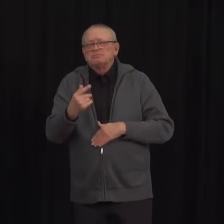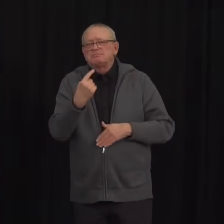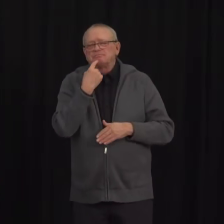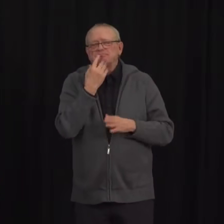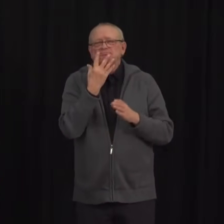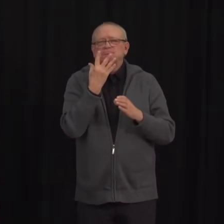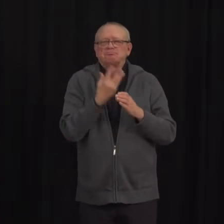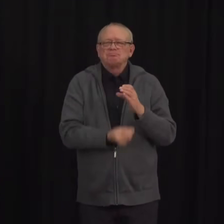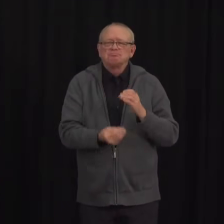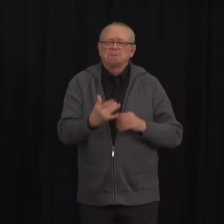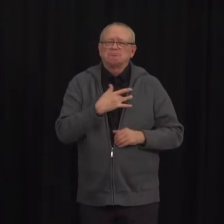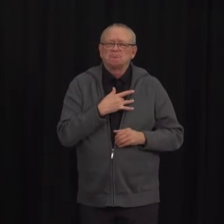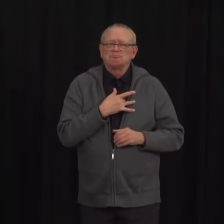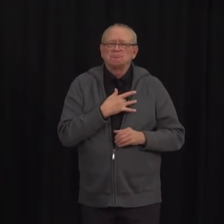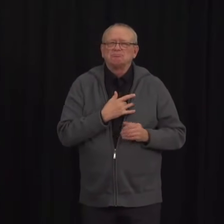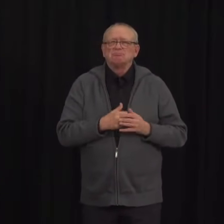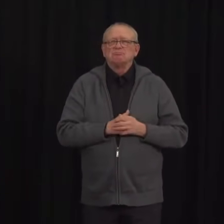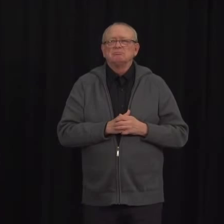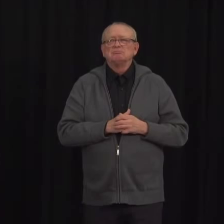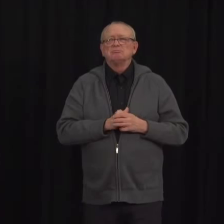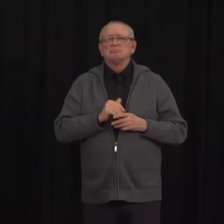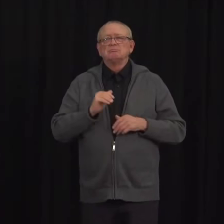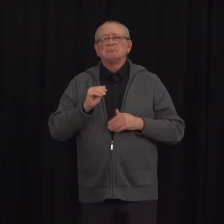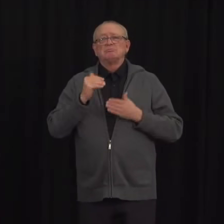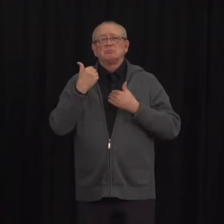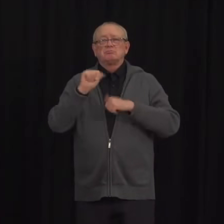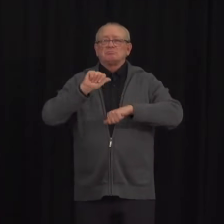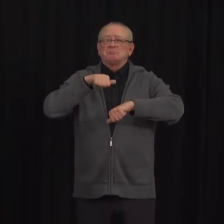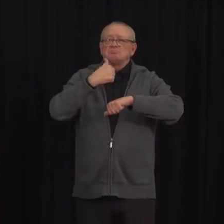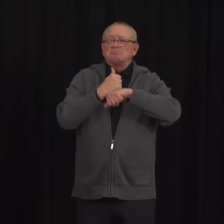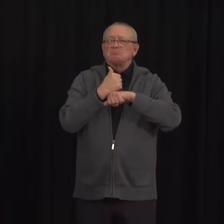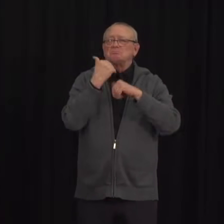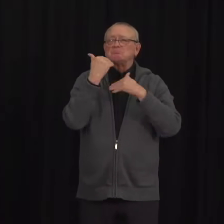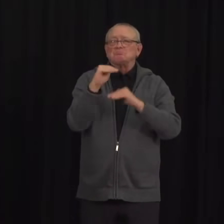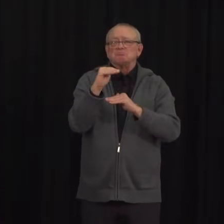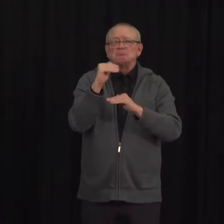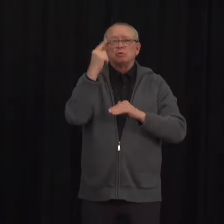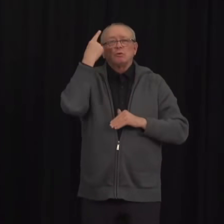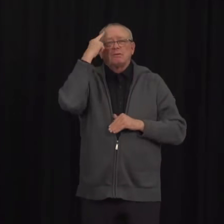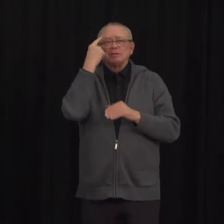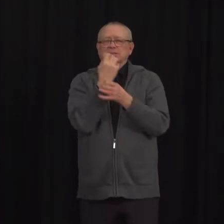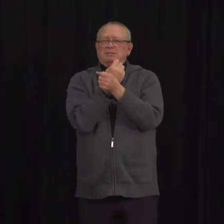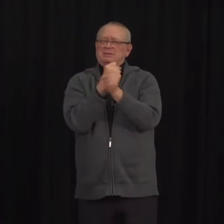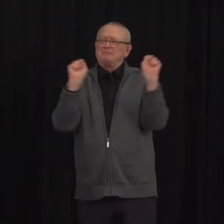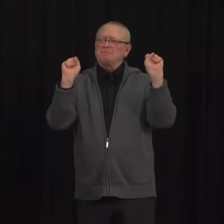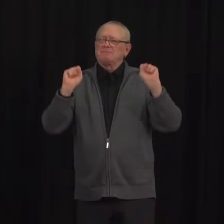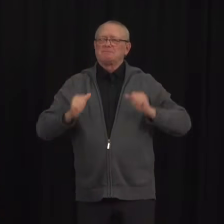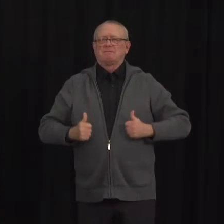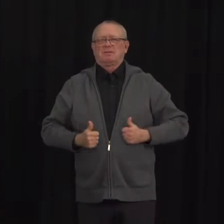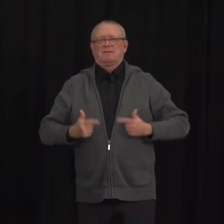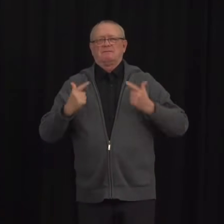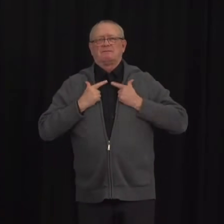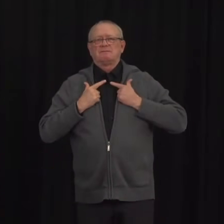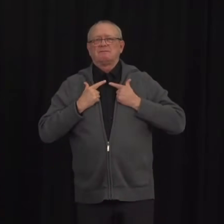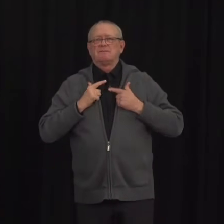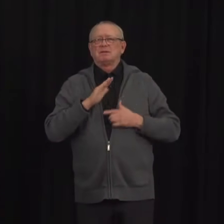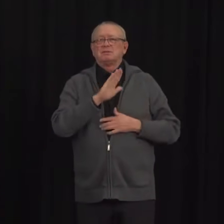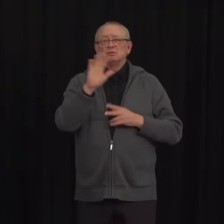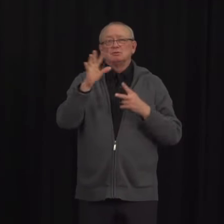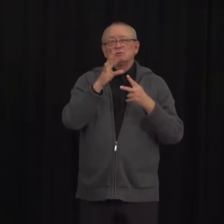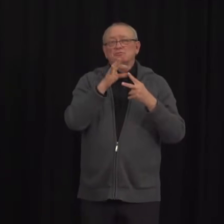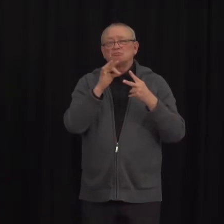now are literally a matter of life and death, and the choices Albertans are making now will determine our future in a few